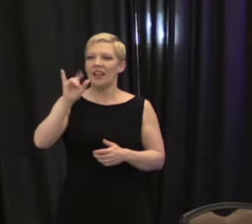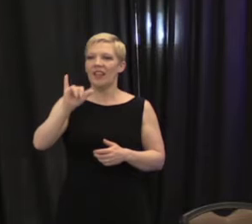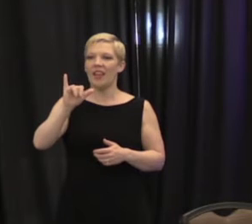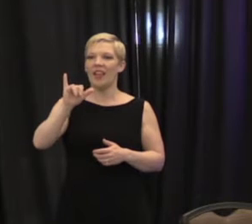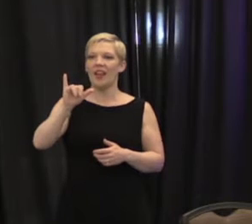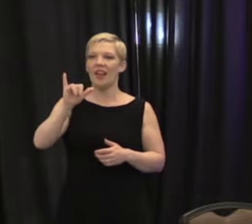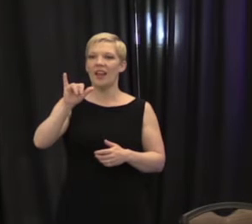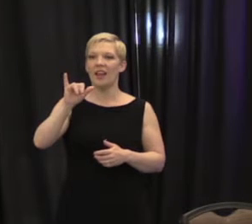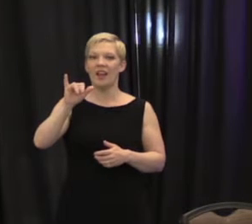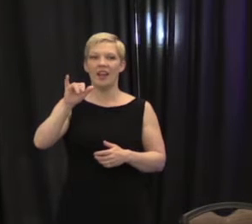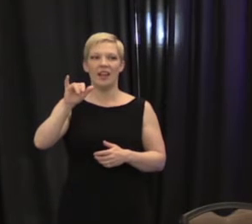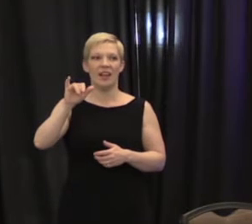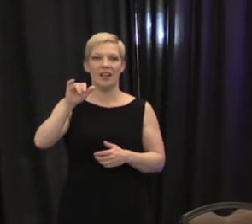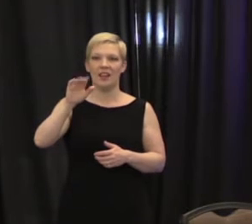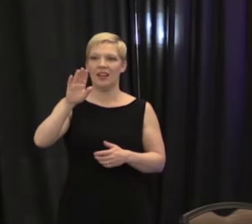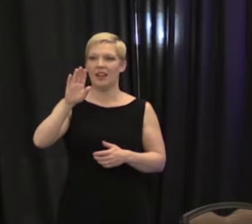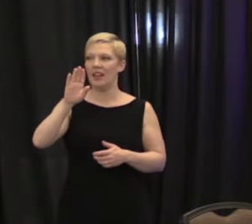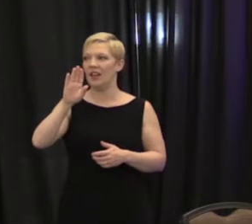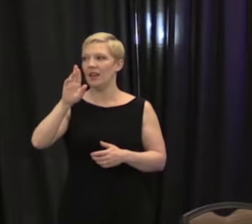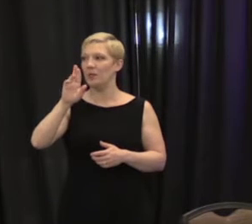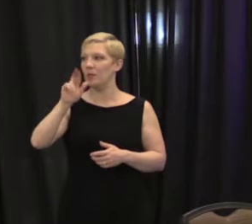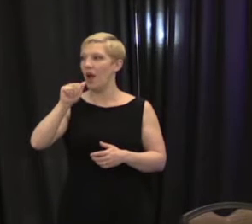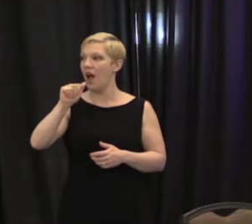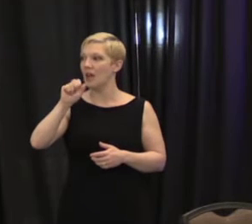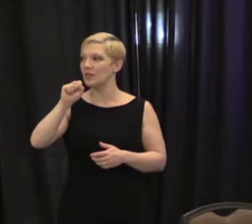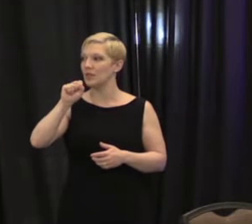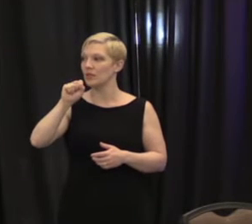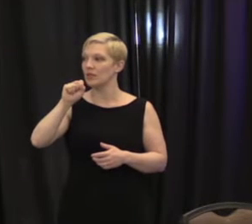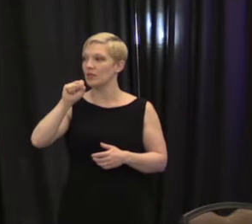Any members of the Blog Squad in the room?